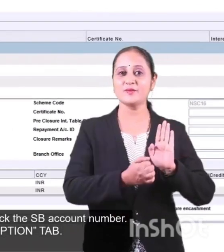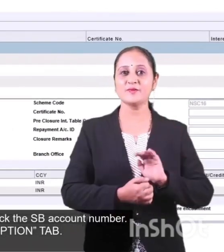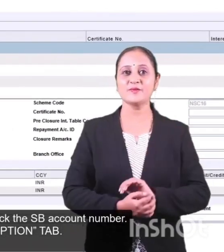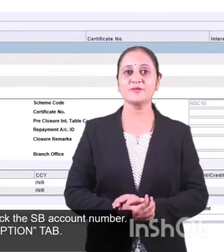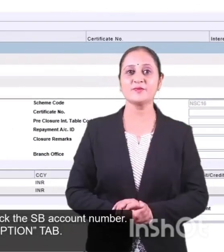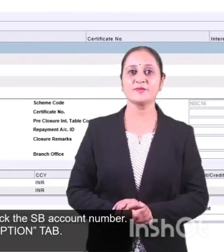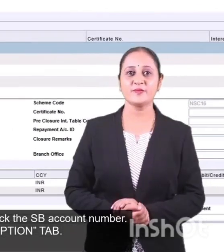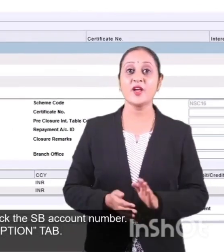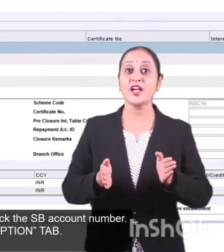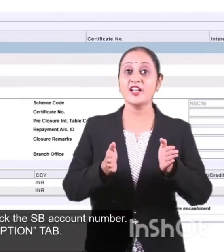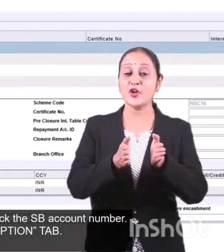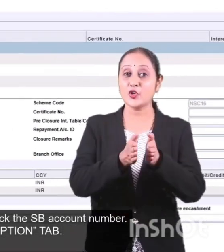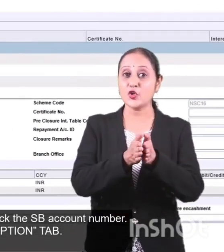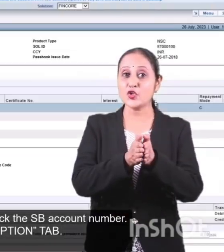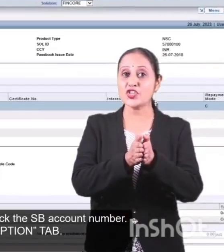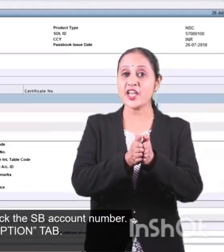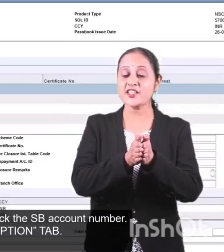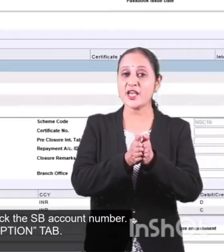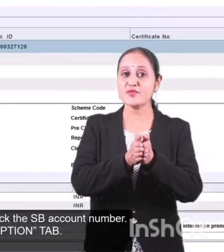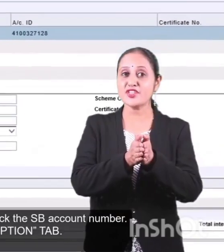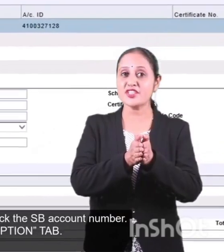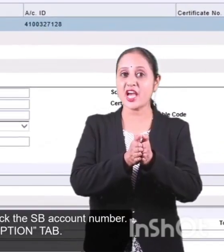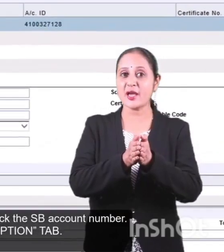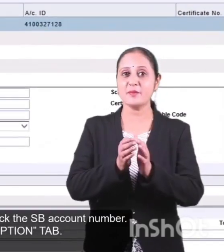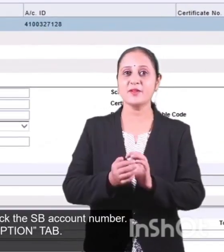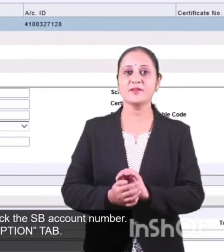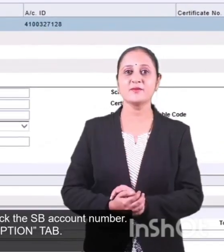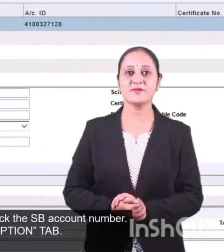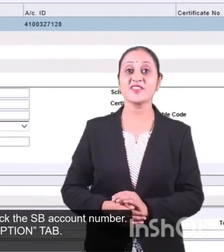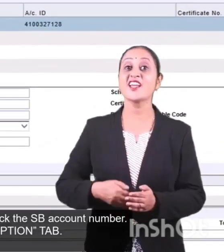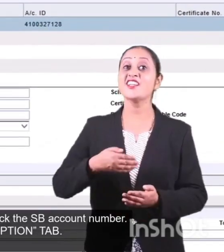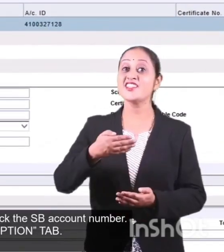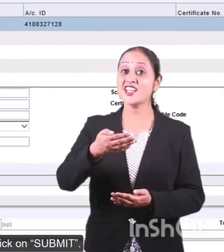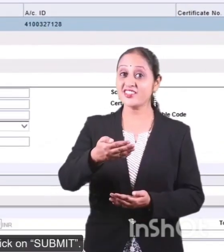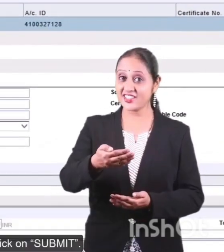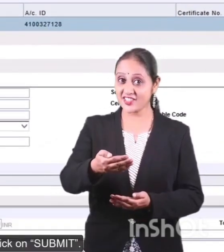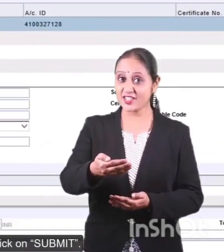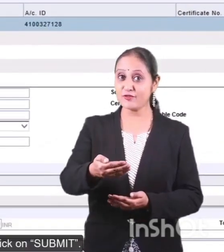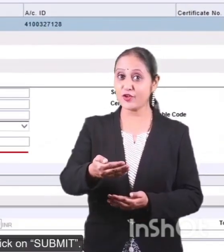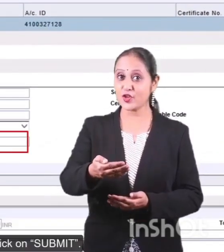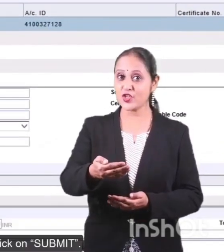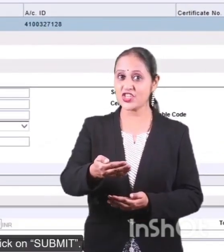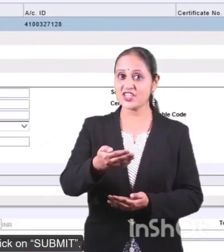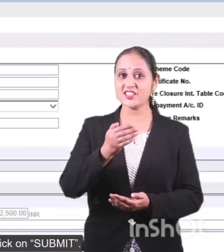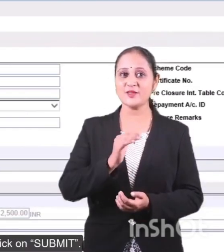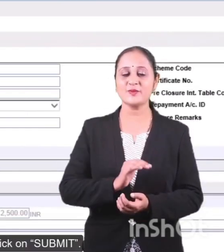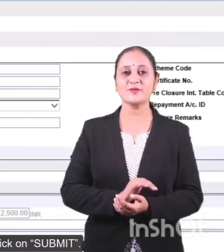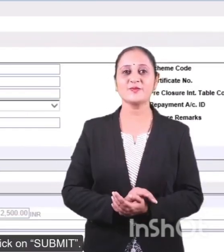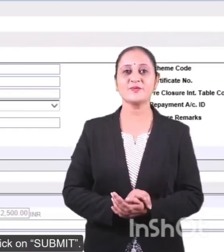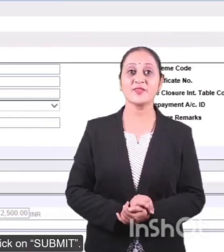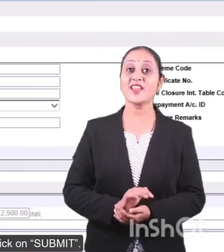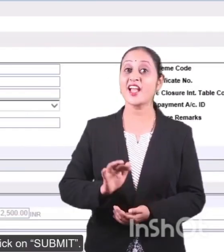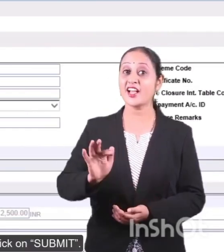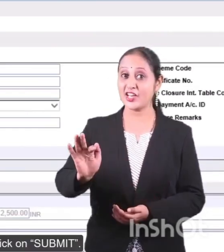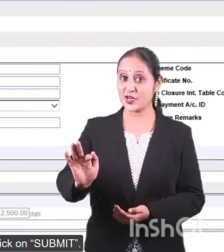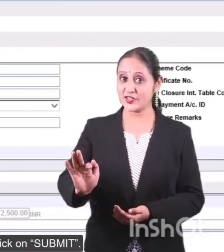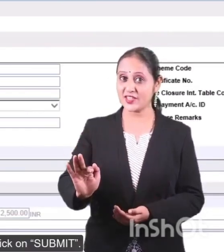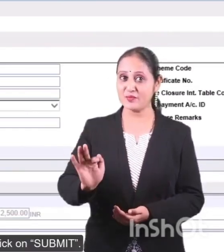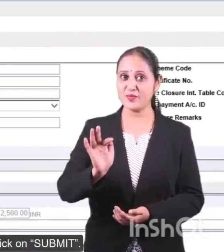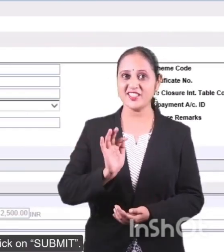SB account number. Click on Closure Exception tab. Check the reason for